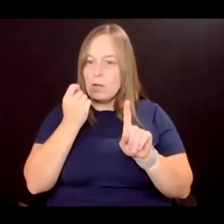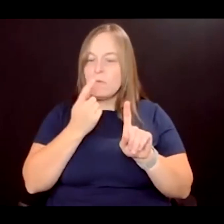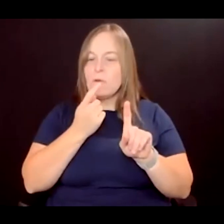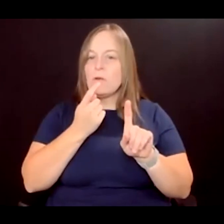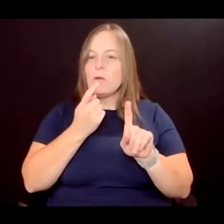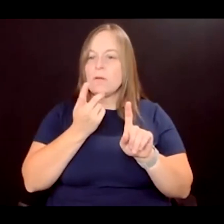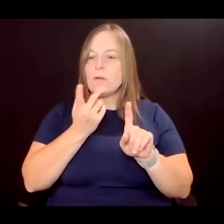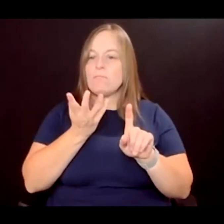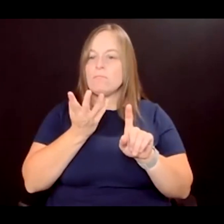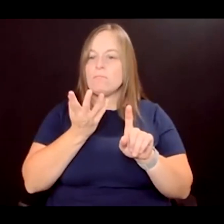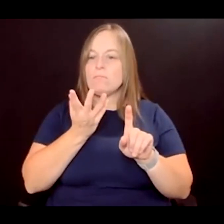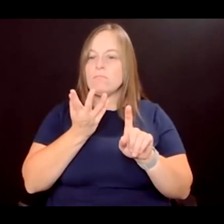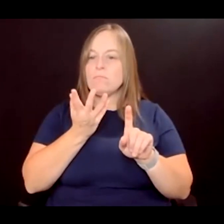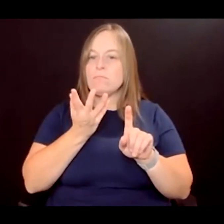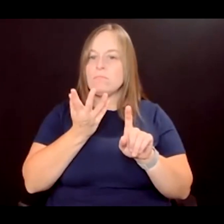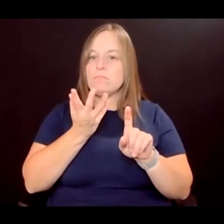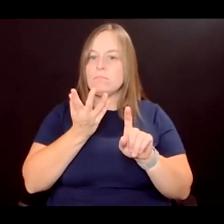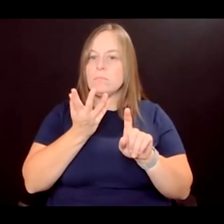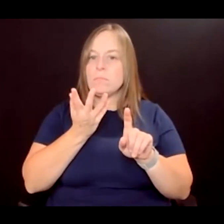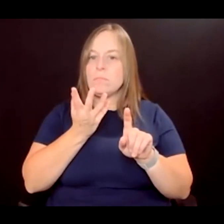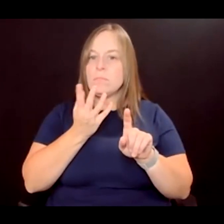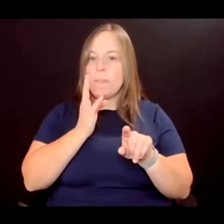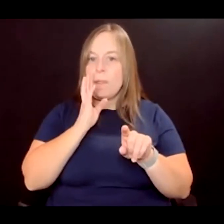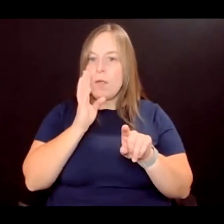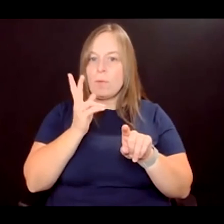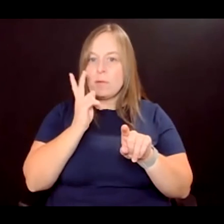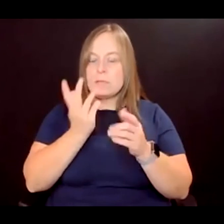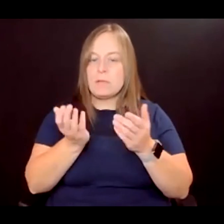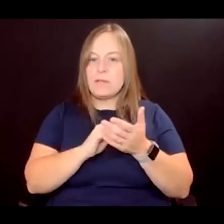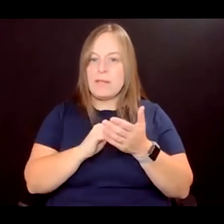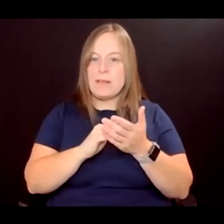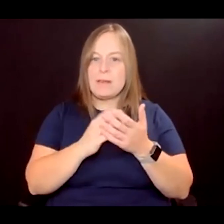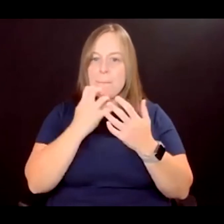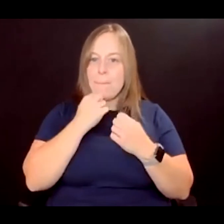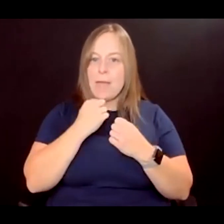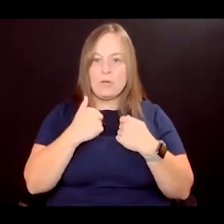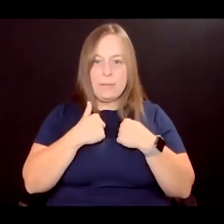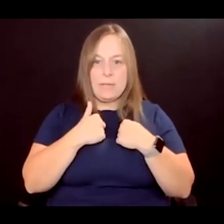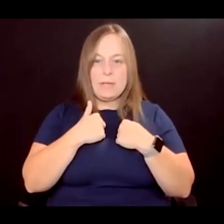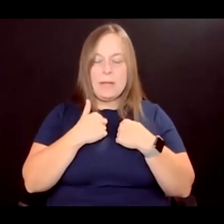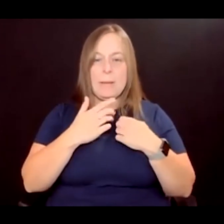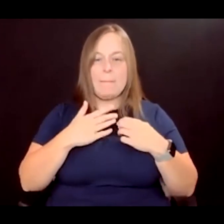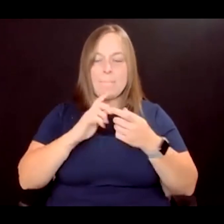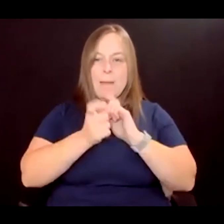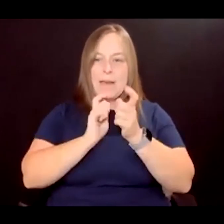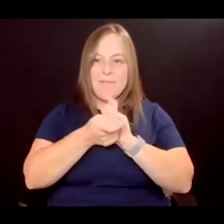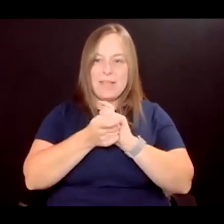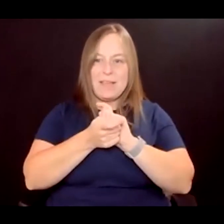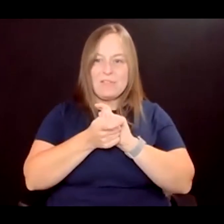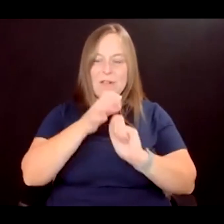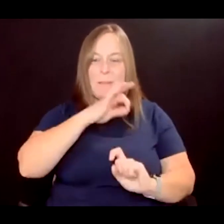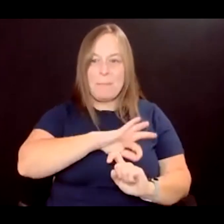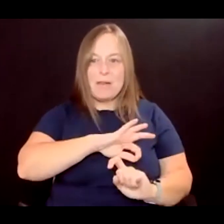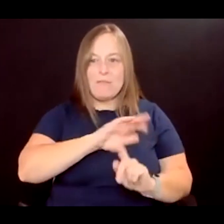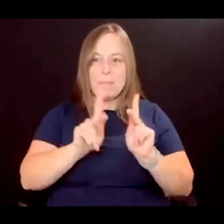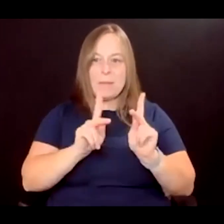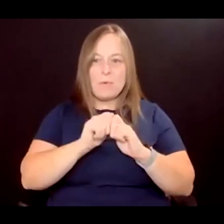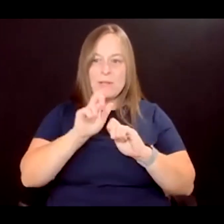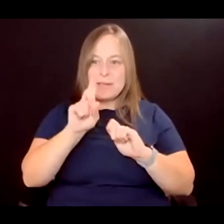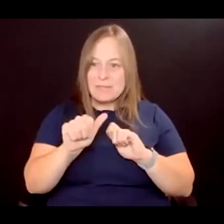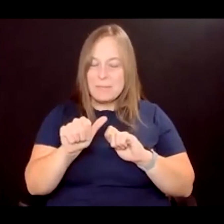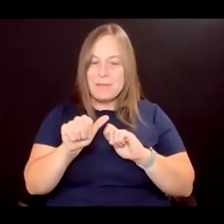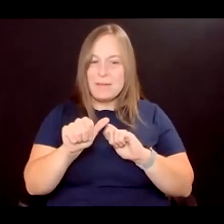it is possible to get some trucks and pick it up and take it away. But again, it's people over politics. And that's really what I bring to the